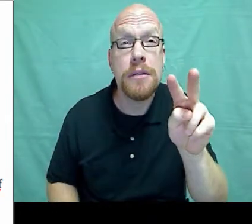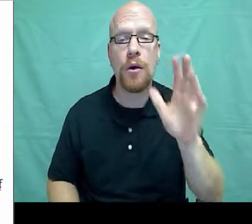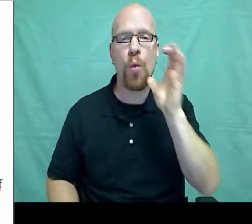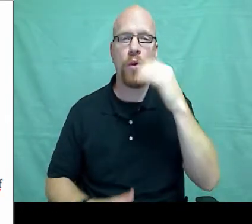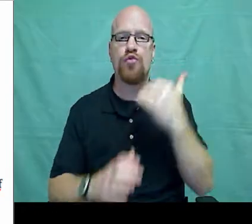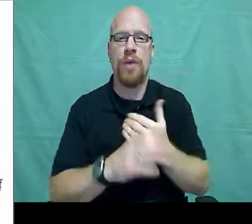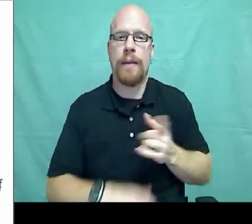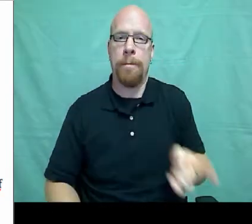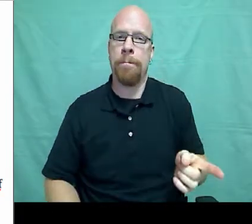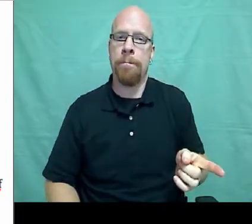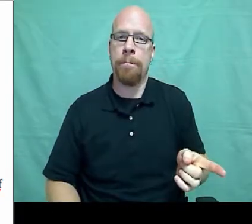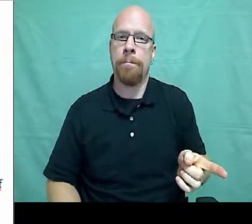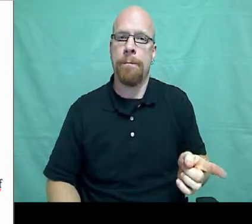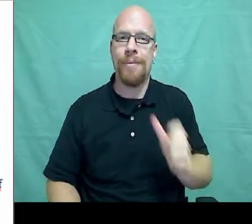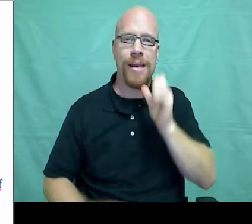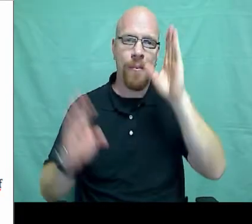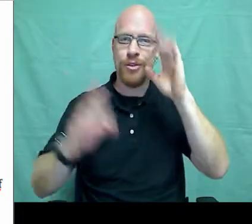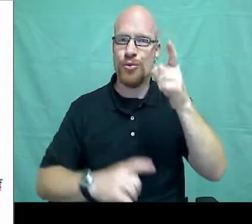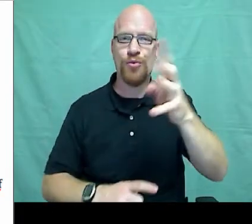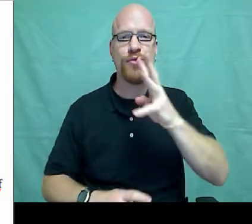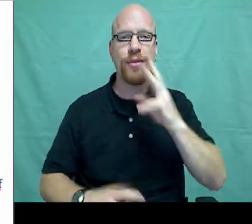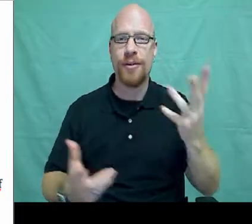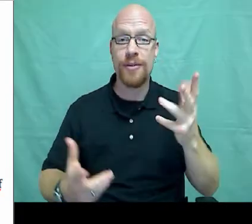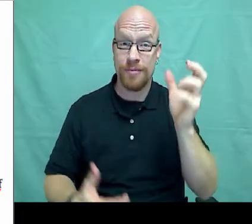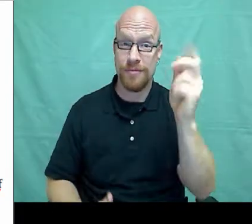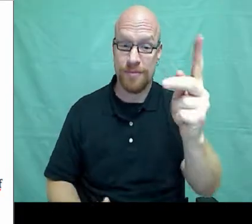to read, and they won't be able to follow your presentation.